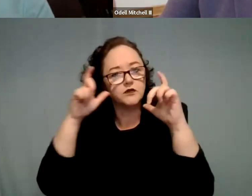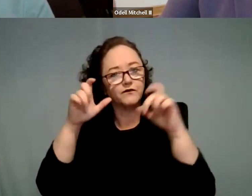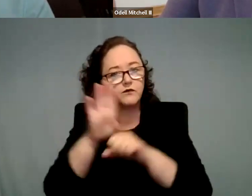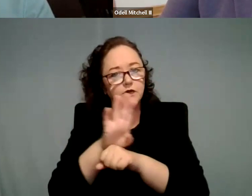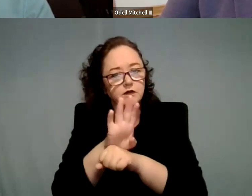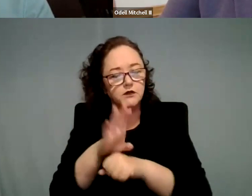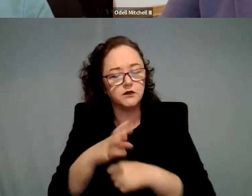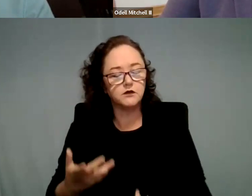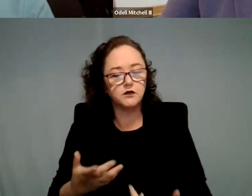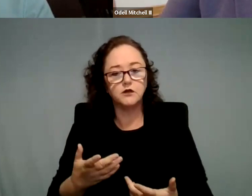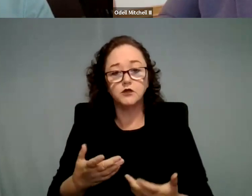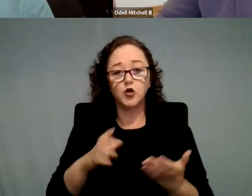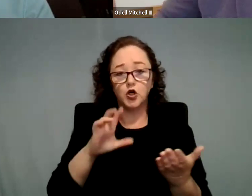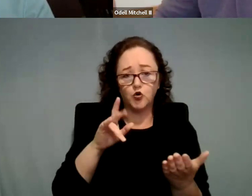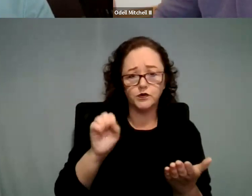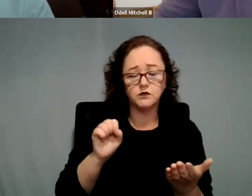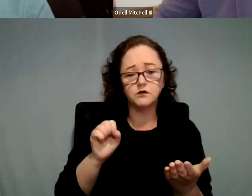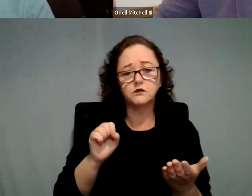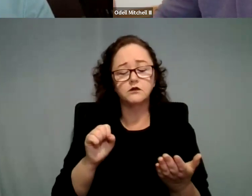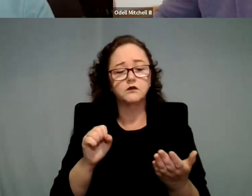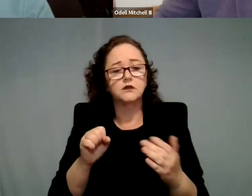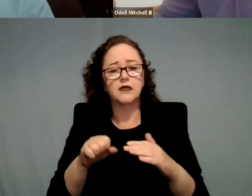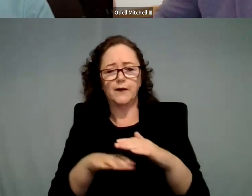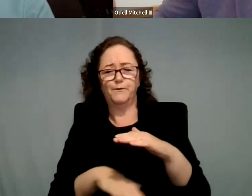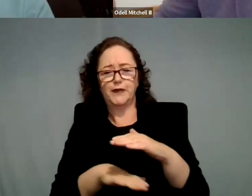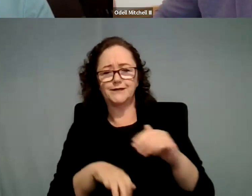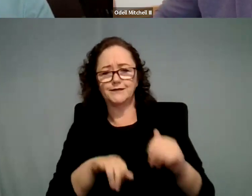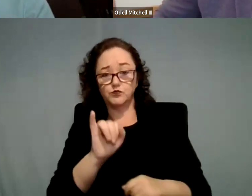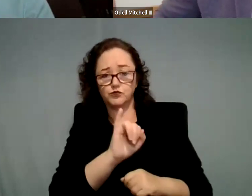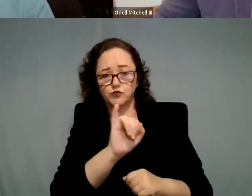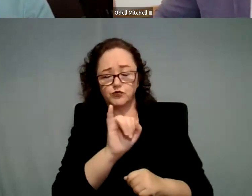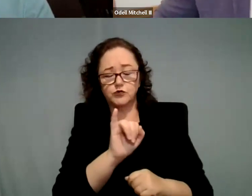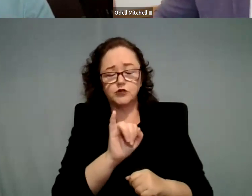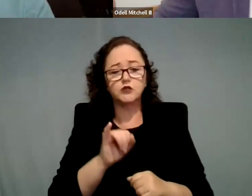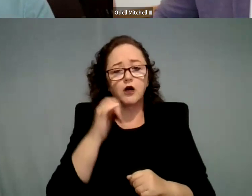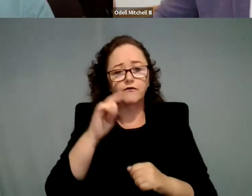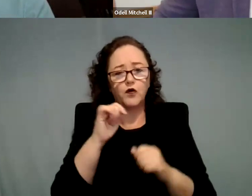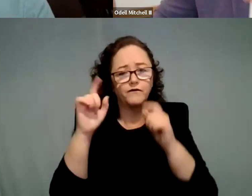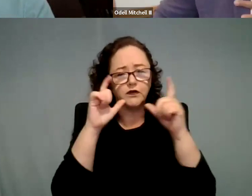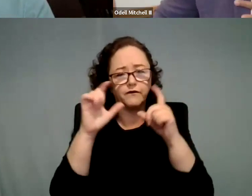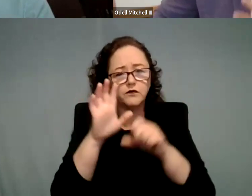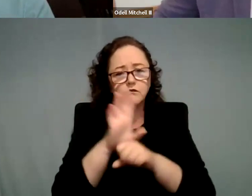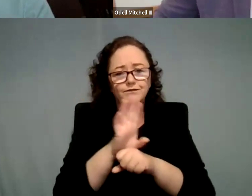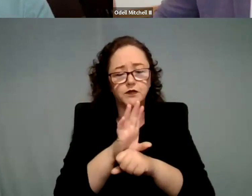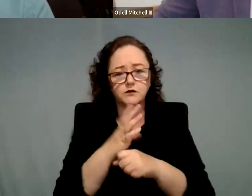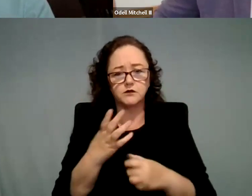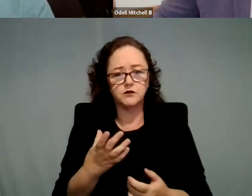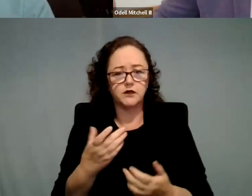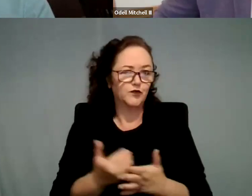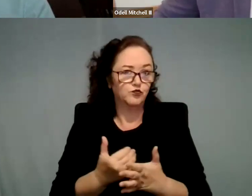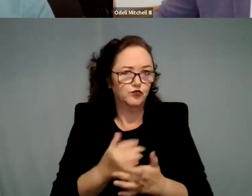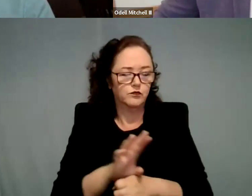you say is sort of the basic insurance that someone might think about getting as they start